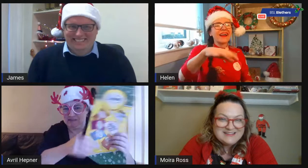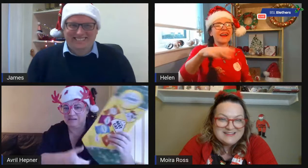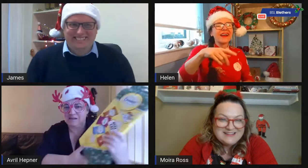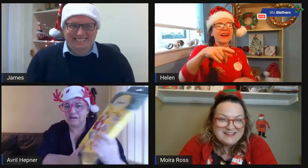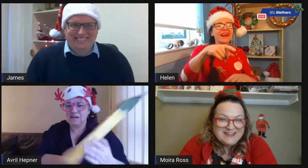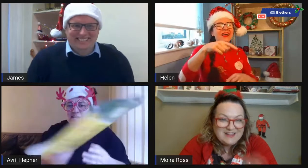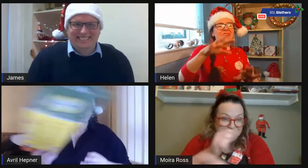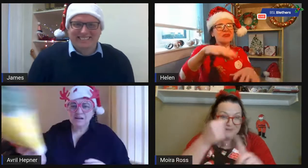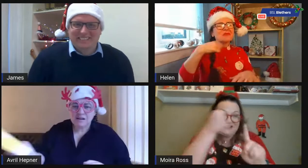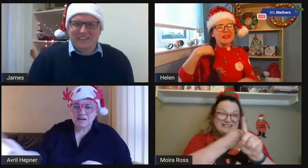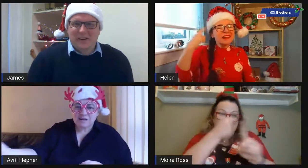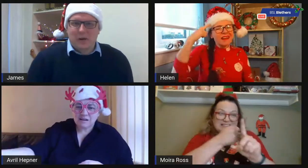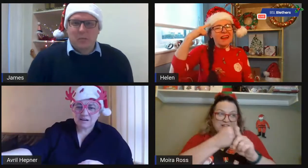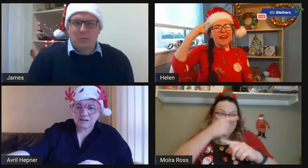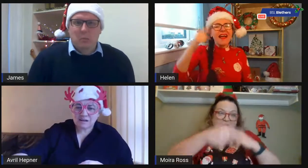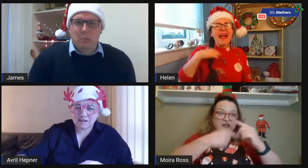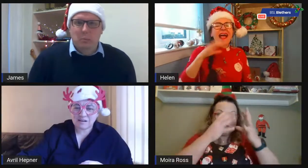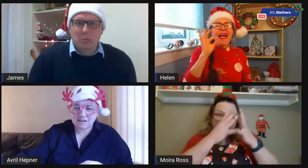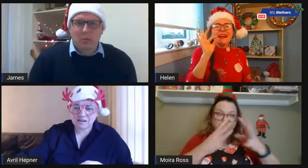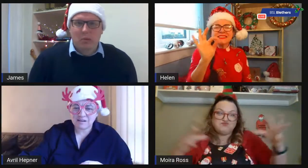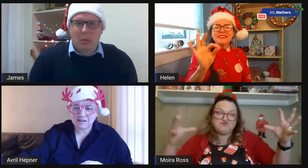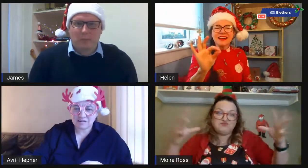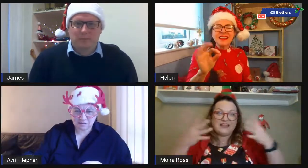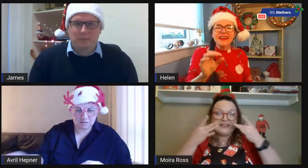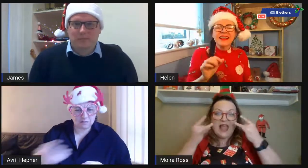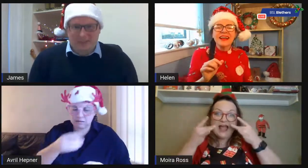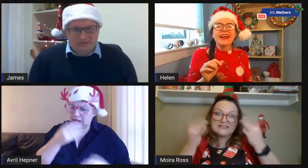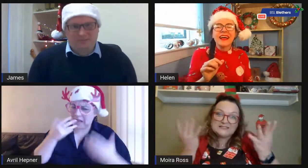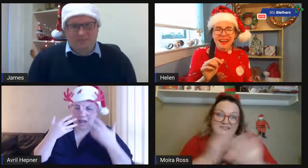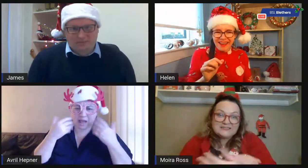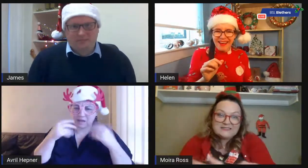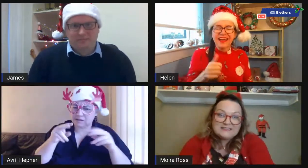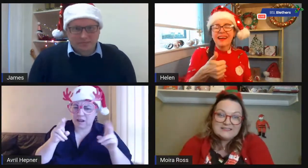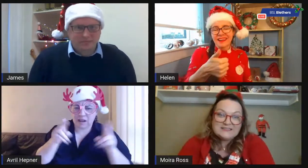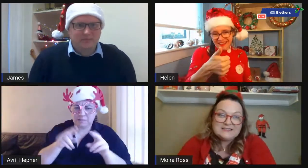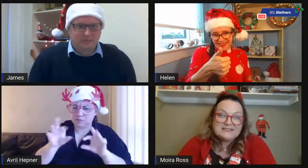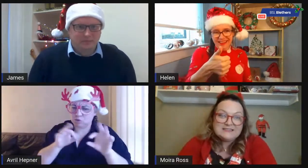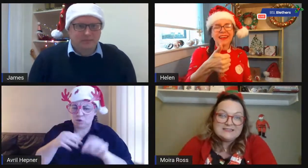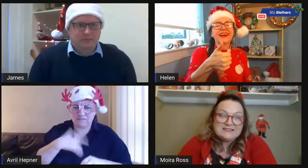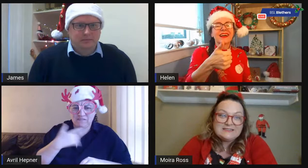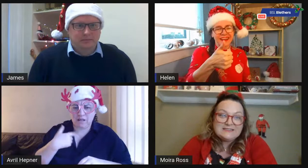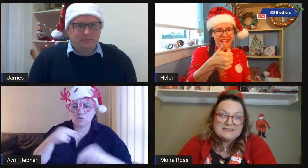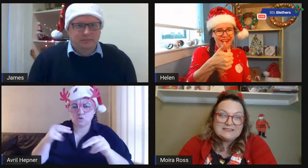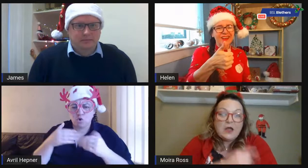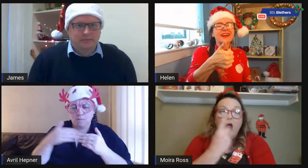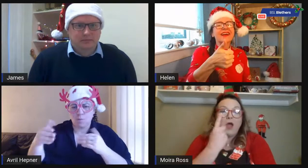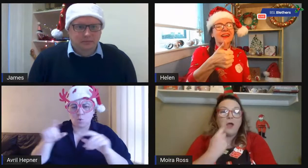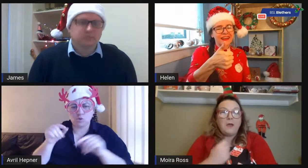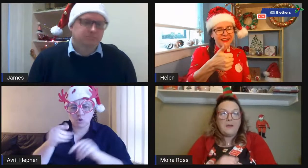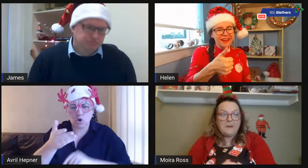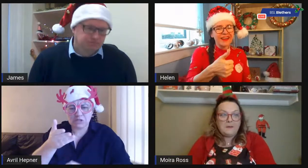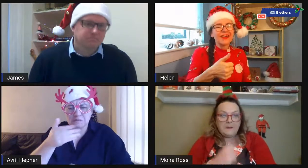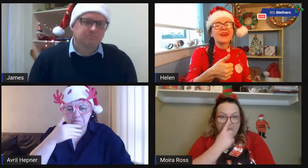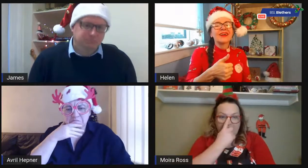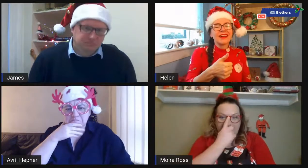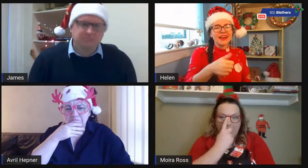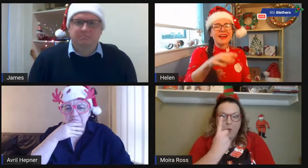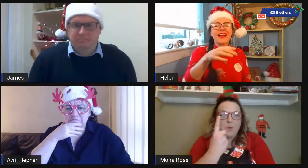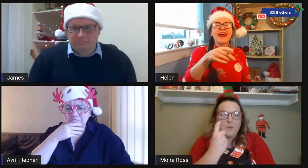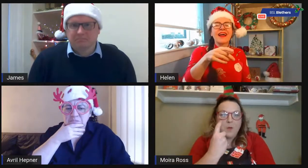You can't see the cat off screen, but they are absolutely looking at me. I think there's more and more for cats every year, but I think there's